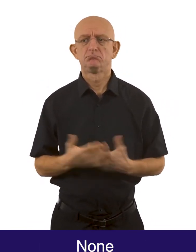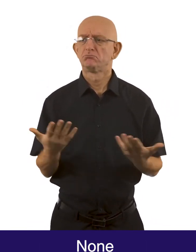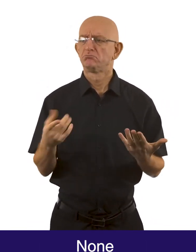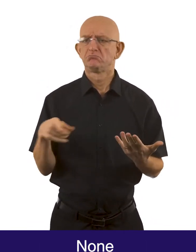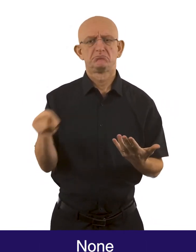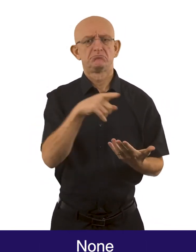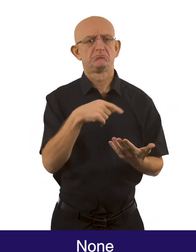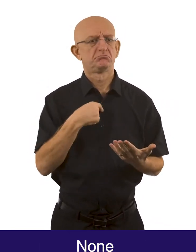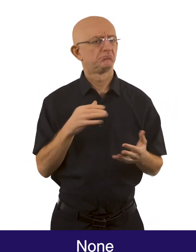None.